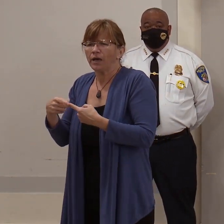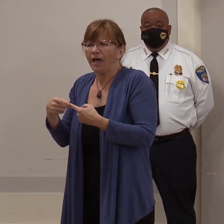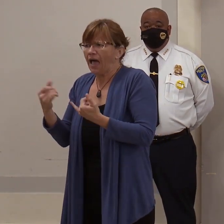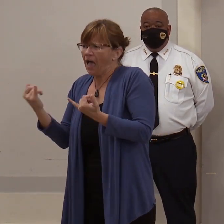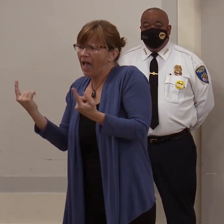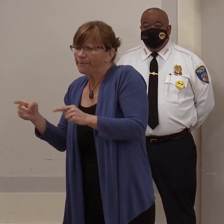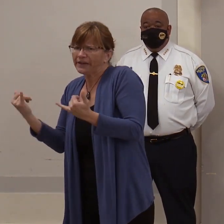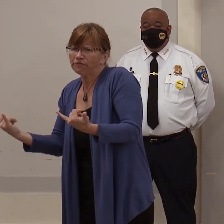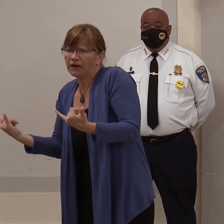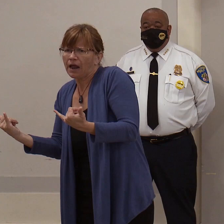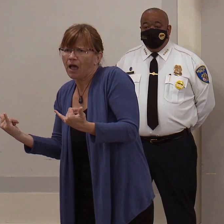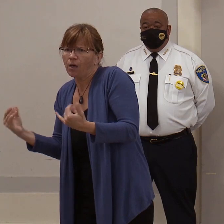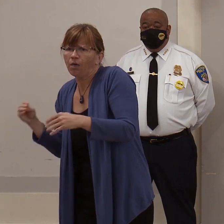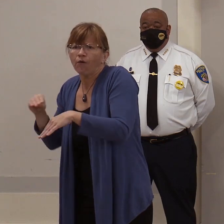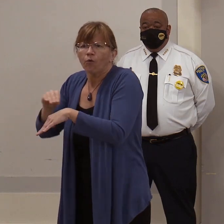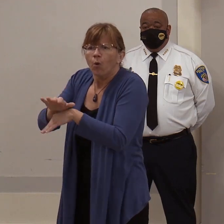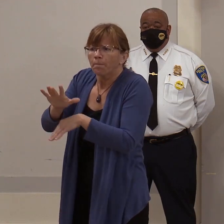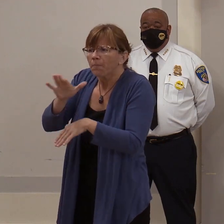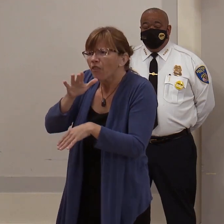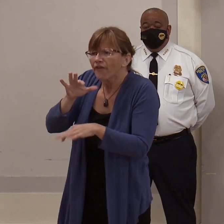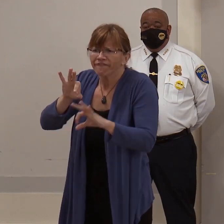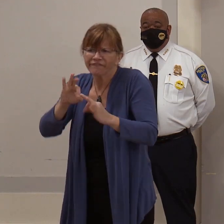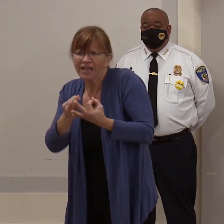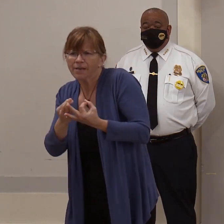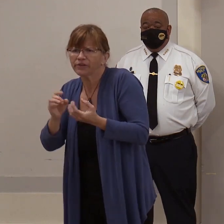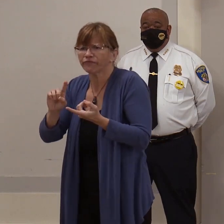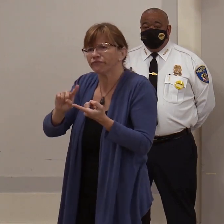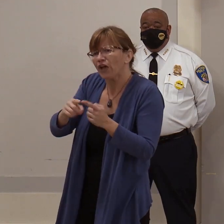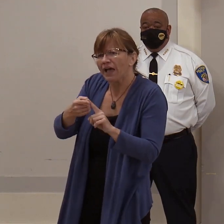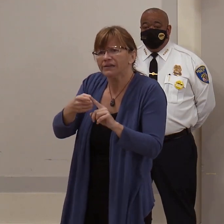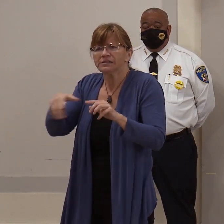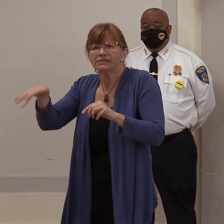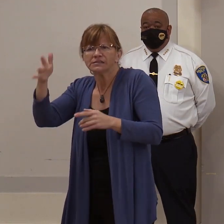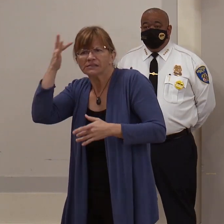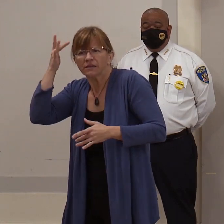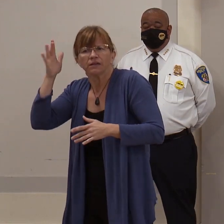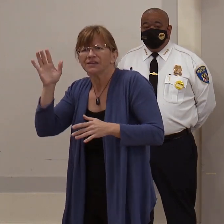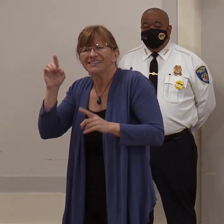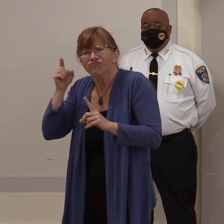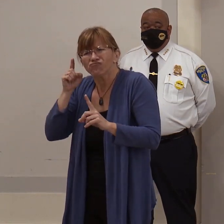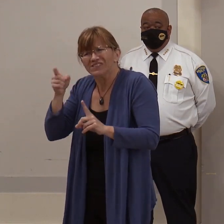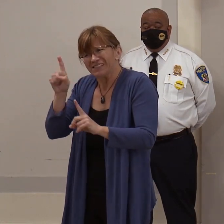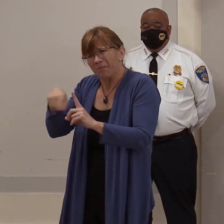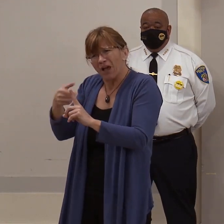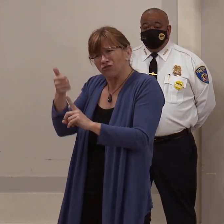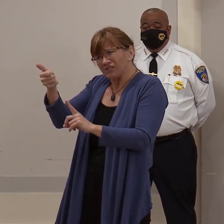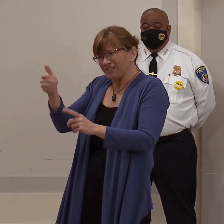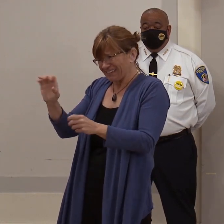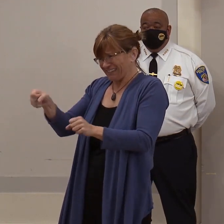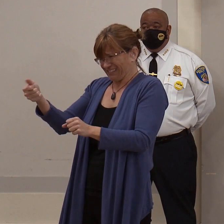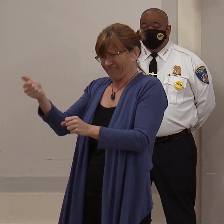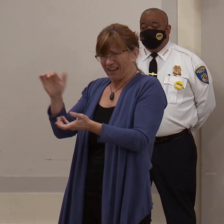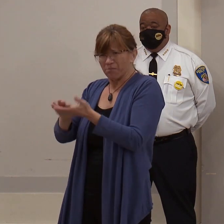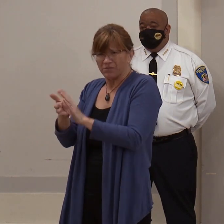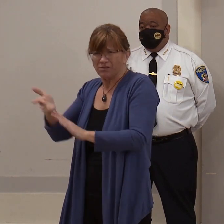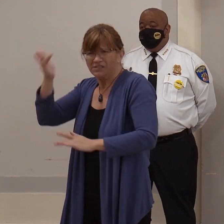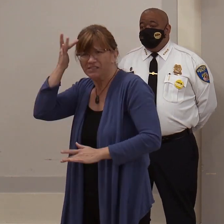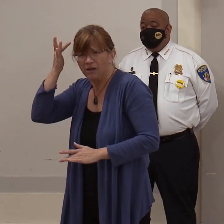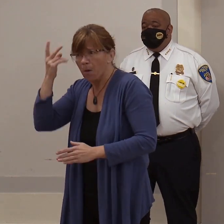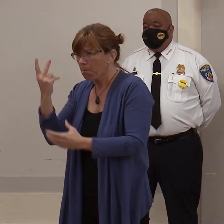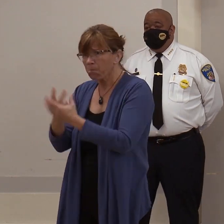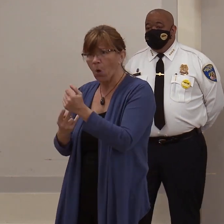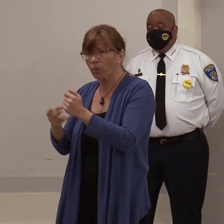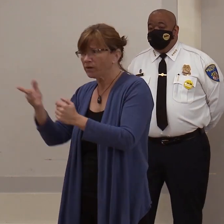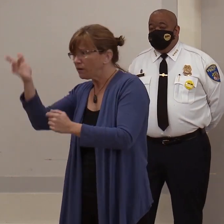your mother or your grandparent or someone who's an older adult sick, you might get sick, or it could be both. You have to think